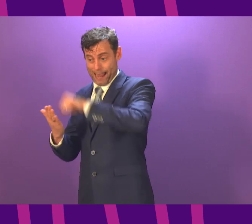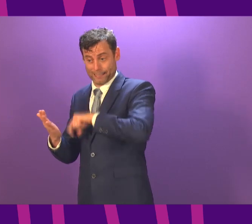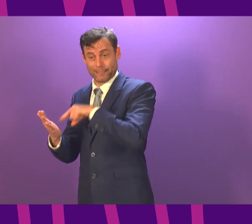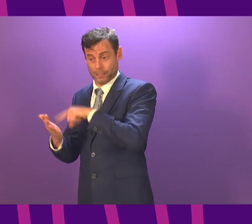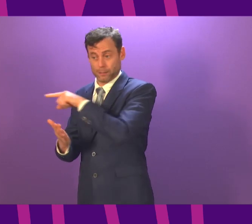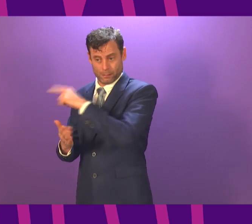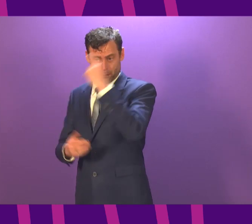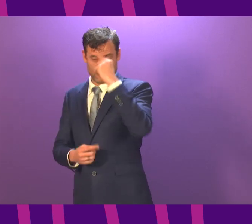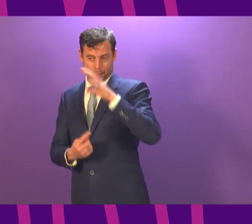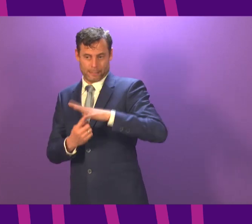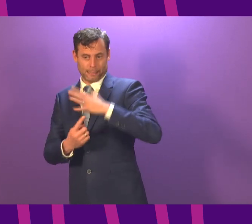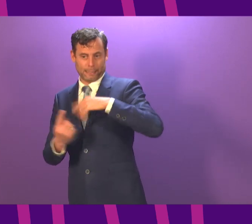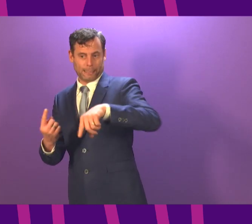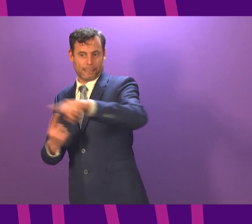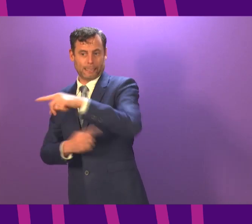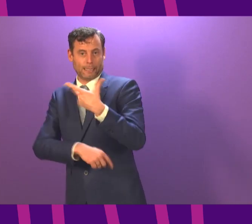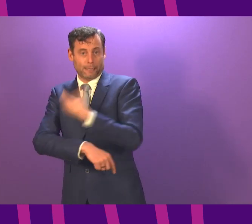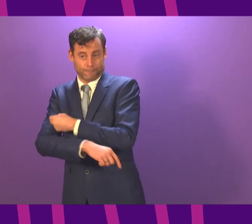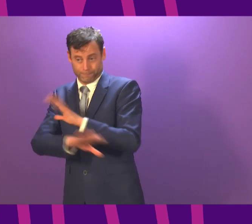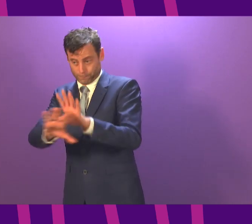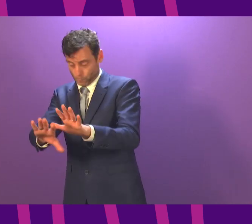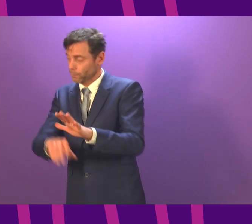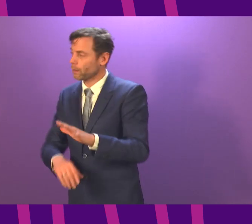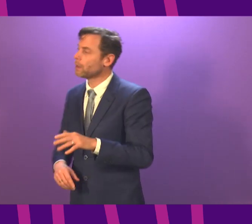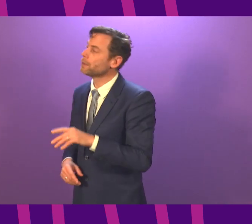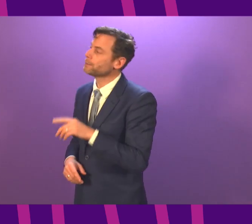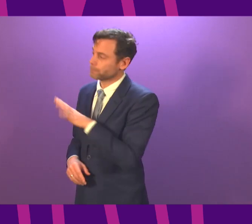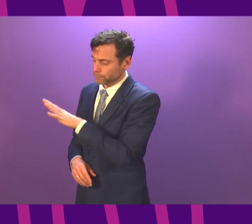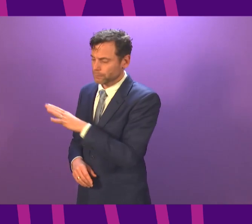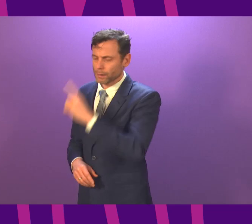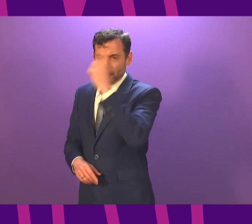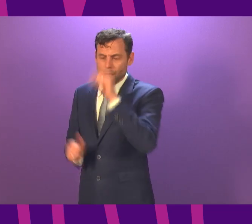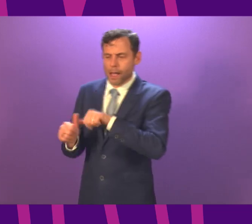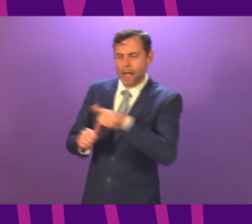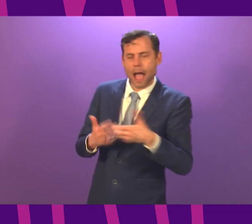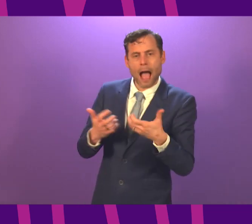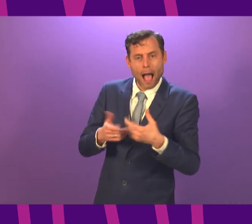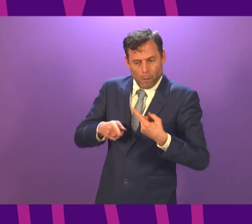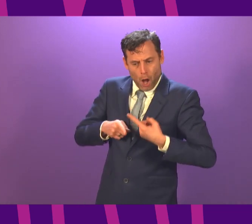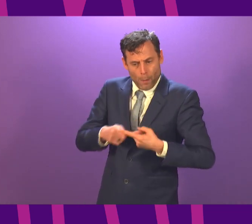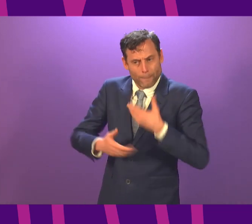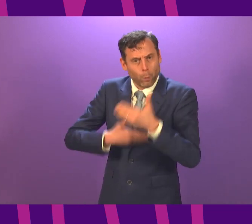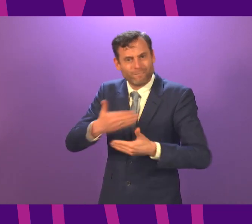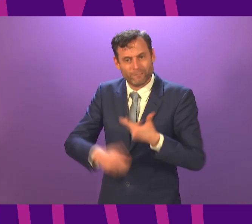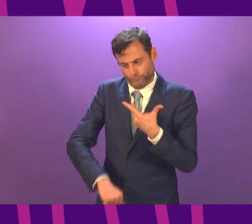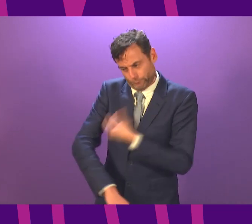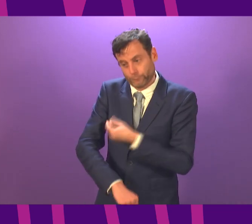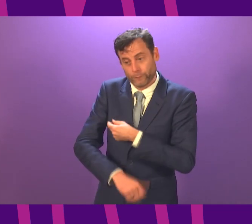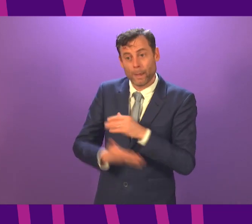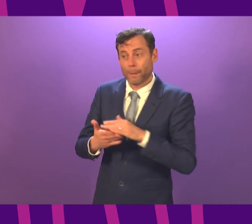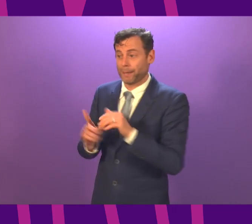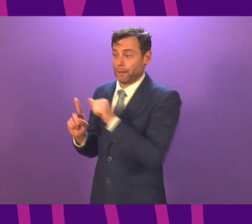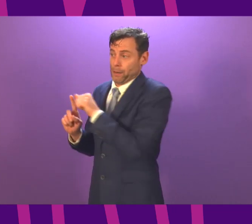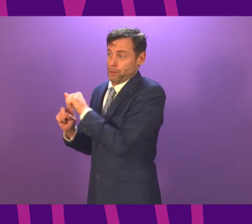reason we can still look to accelerate the vaccination of teachers and other school and early years staff. These are not